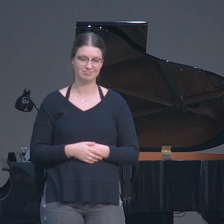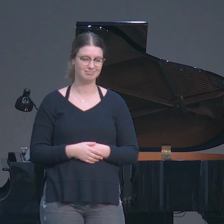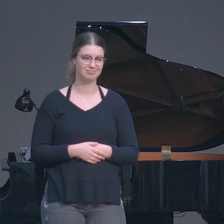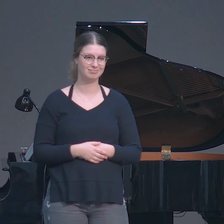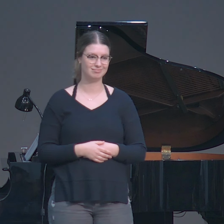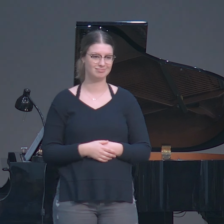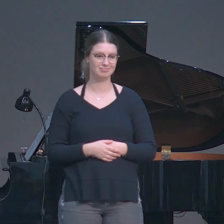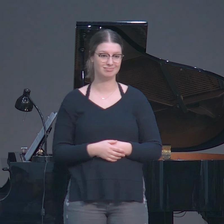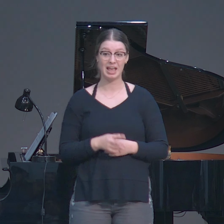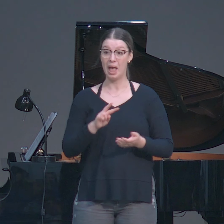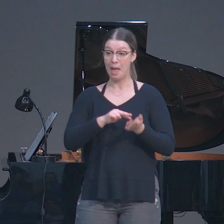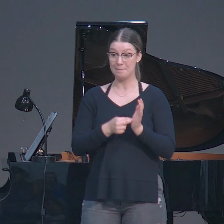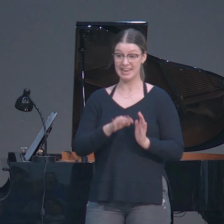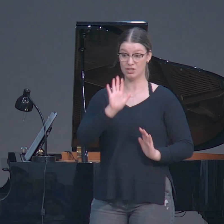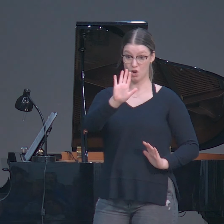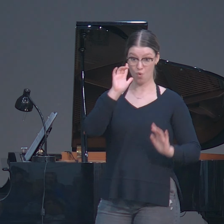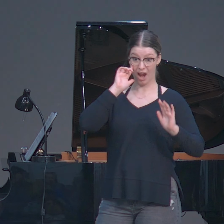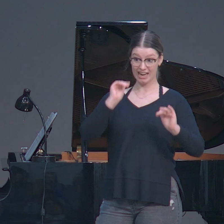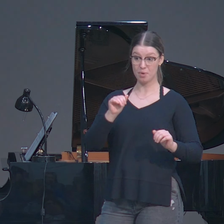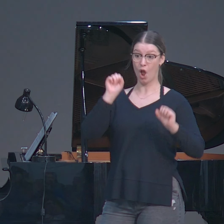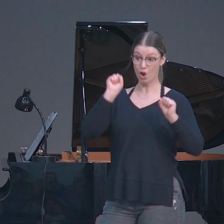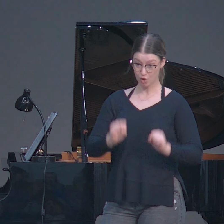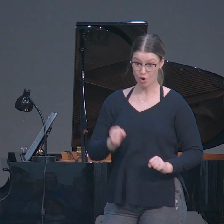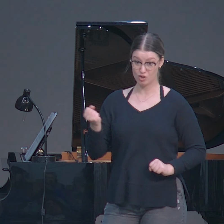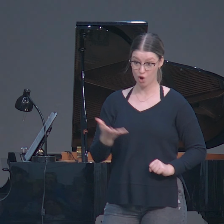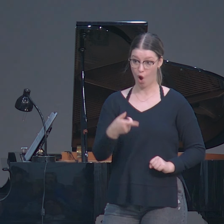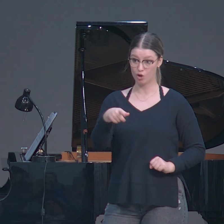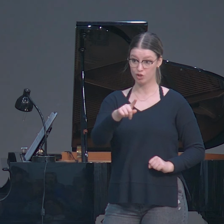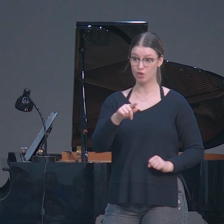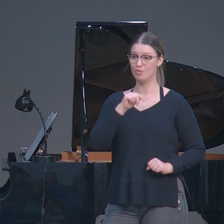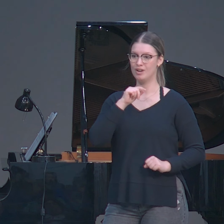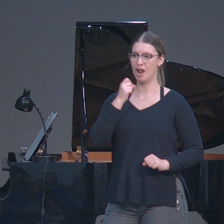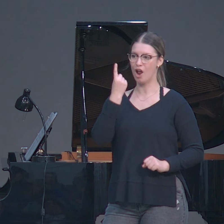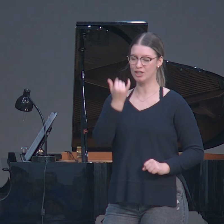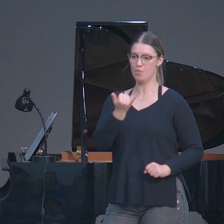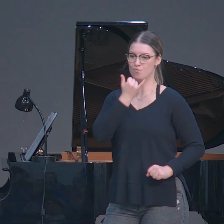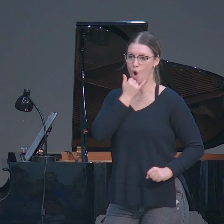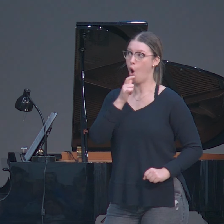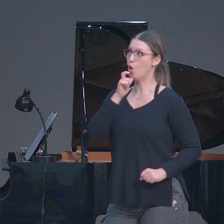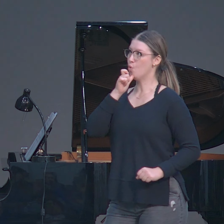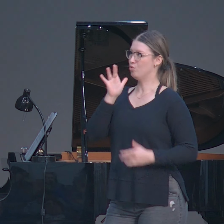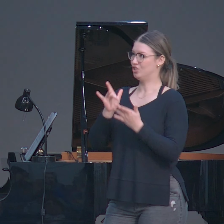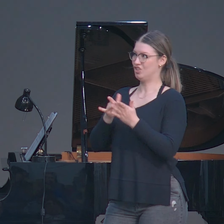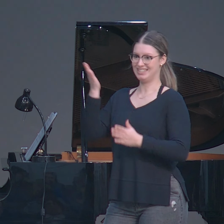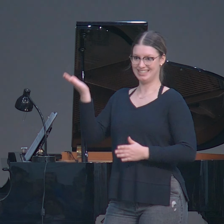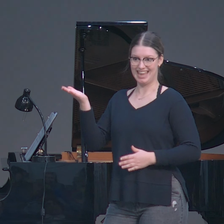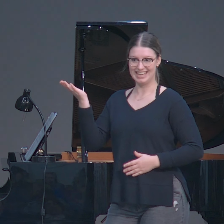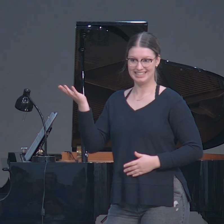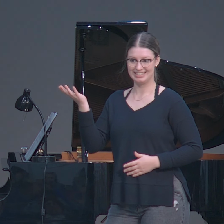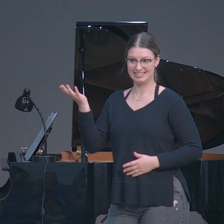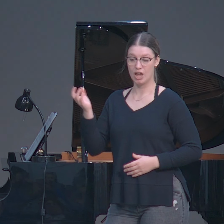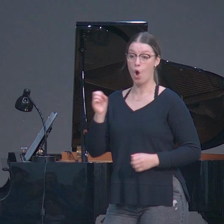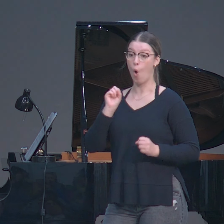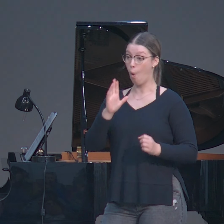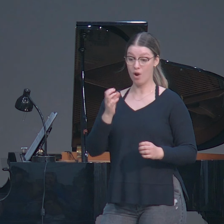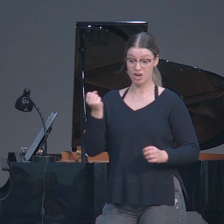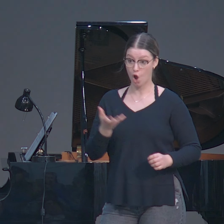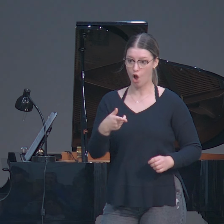expectations may cause you to misunderstand who Jesus is. And your expectations may cause you to